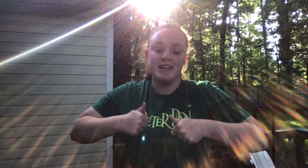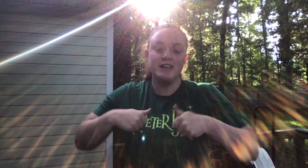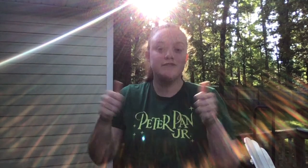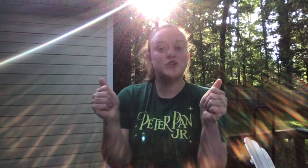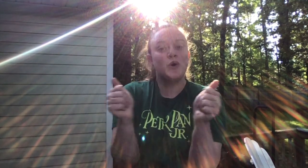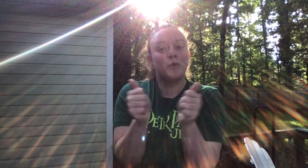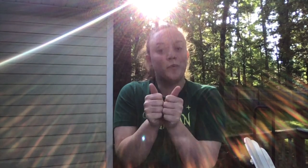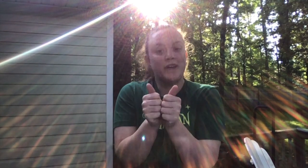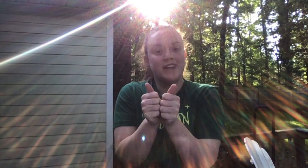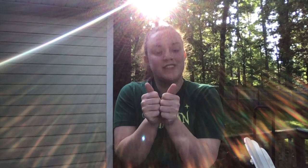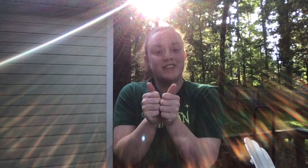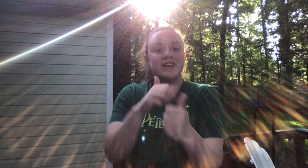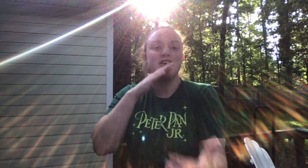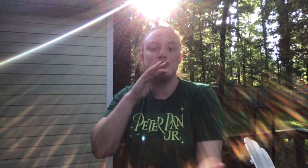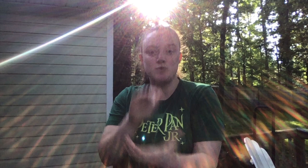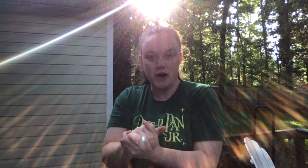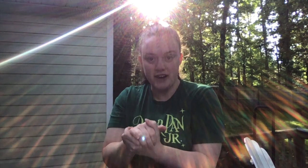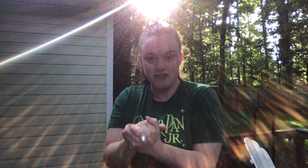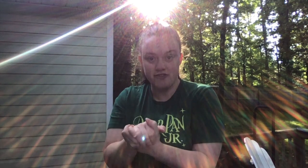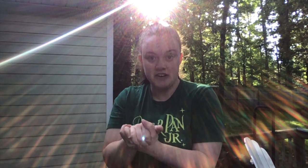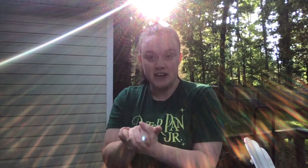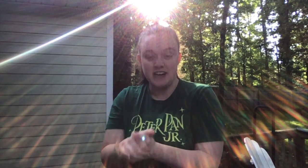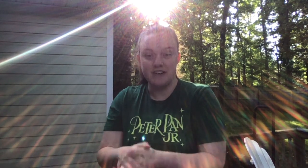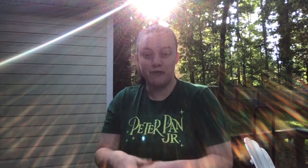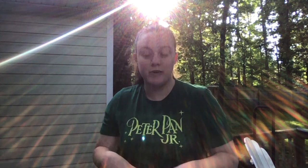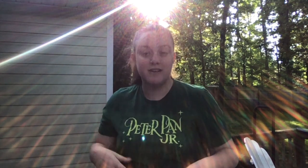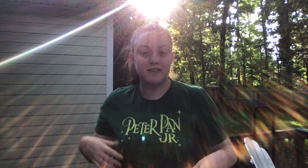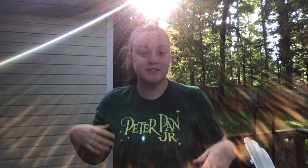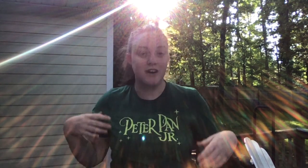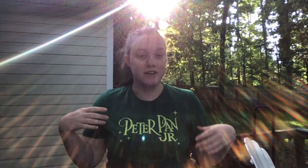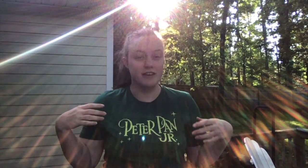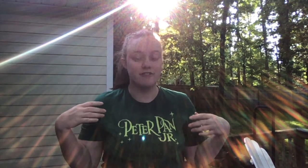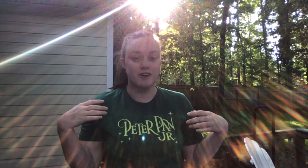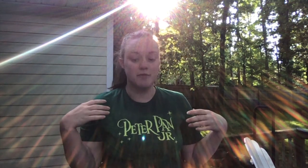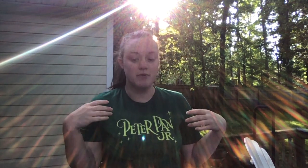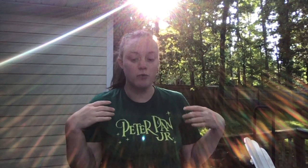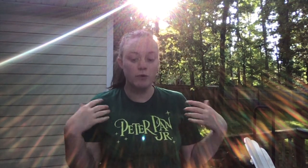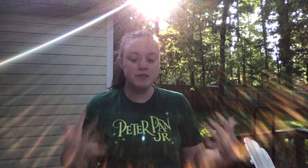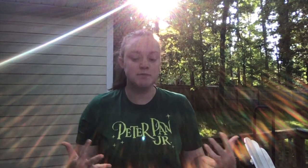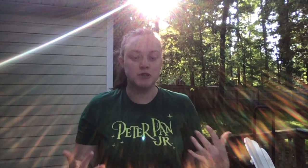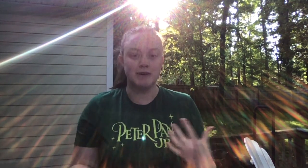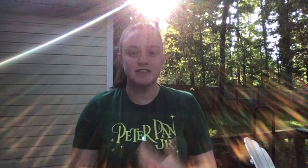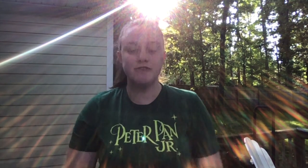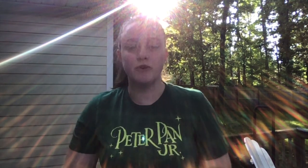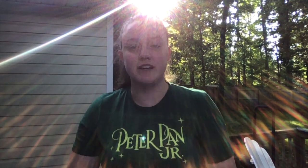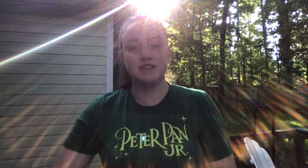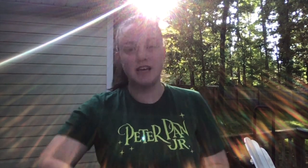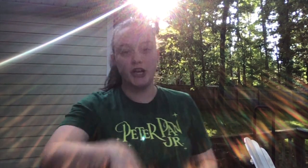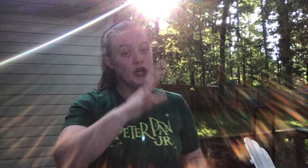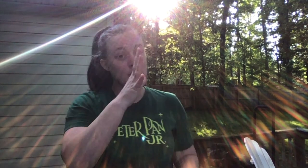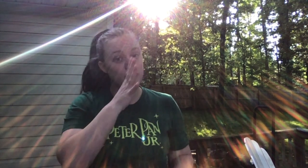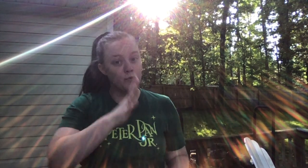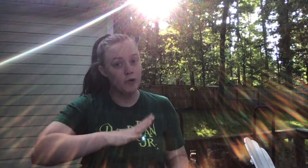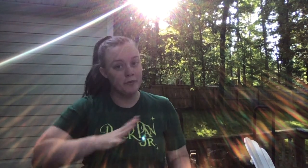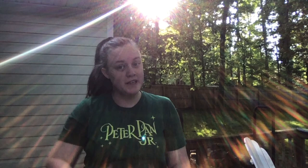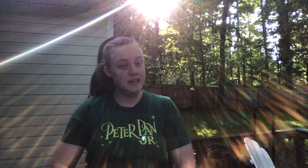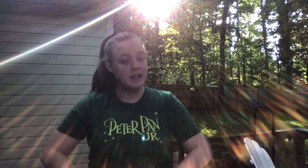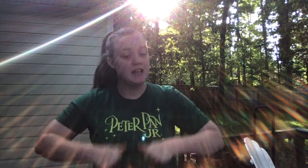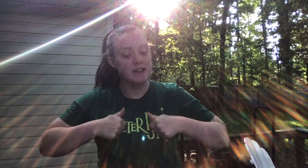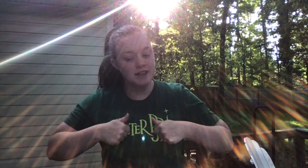lives with his wife. If we're talking from the woman's perspective, we're going to say the woman